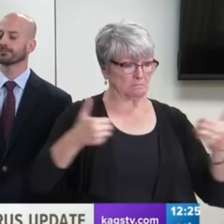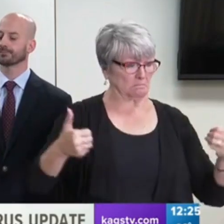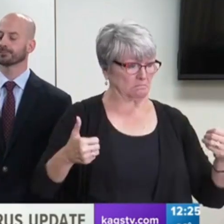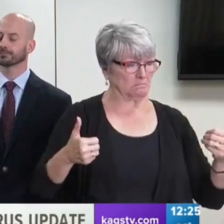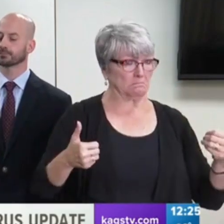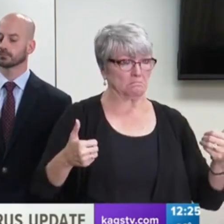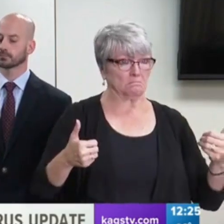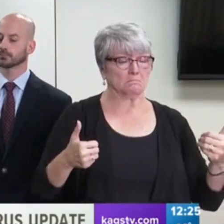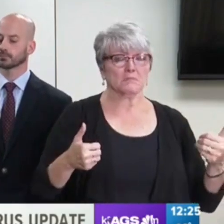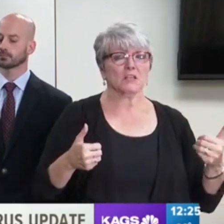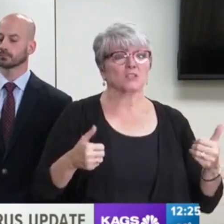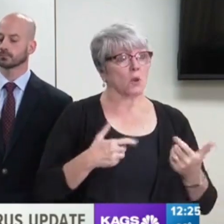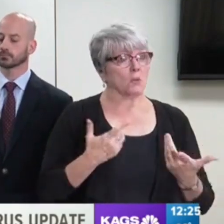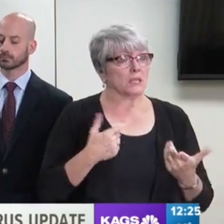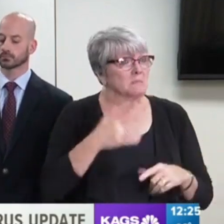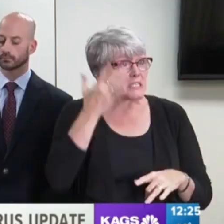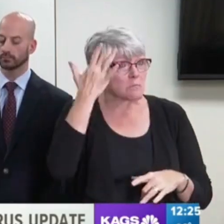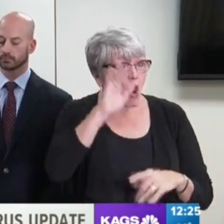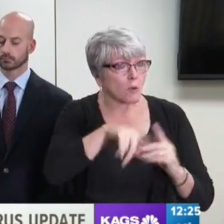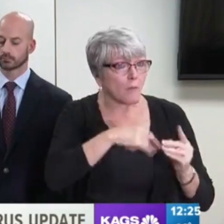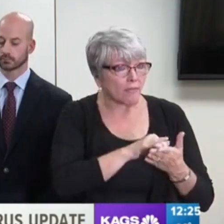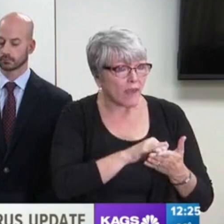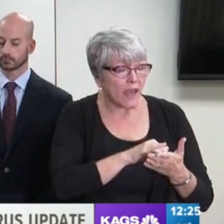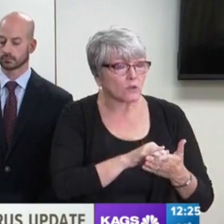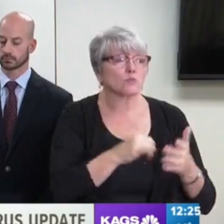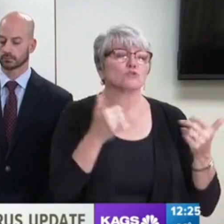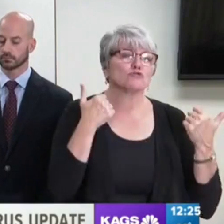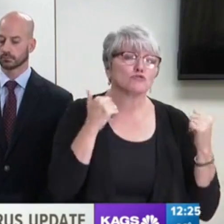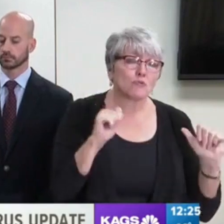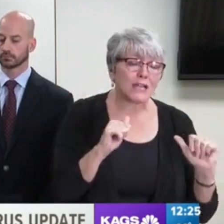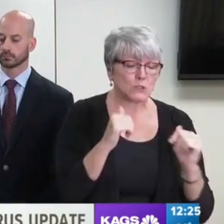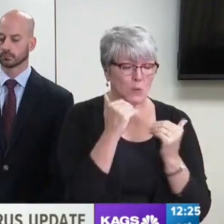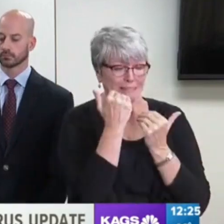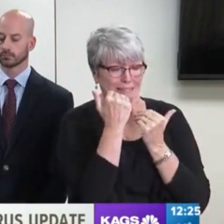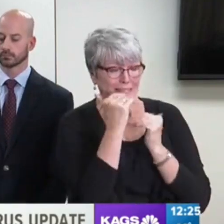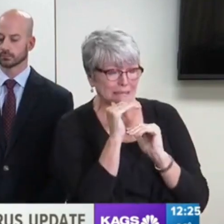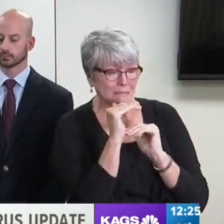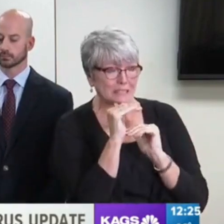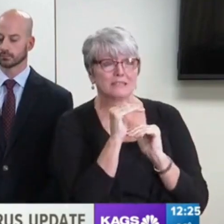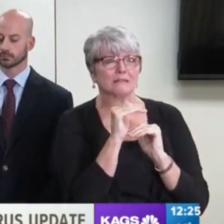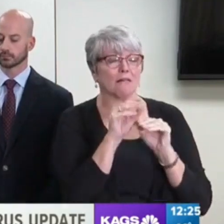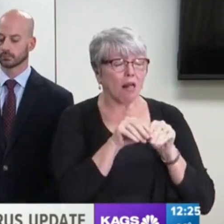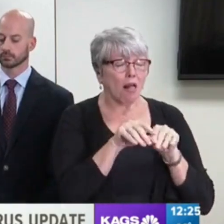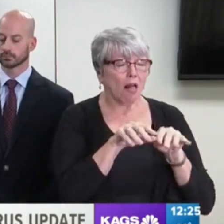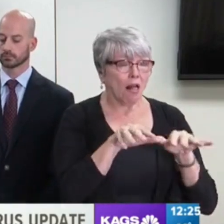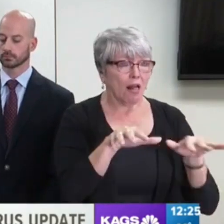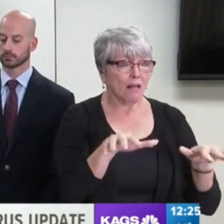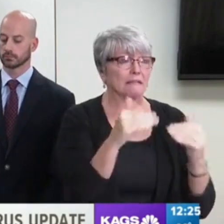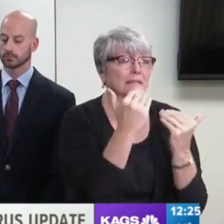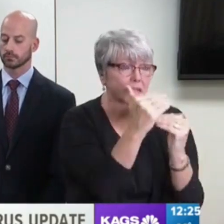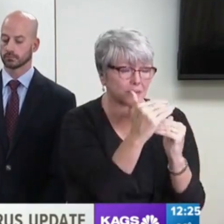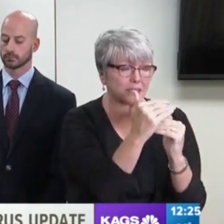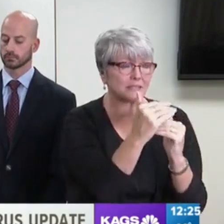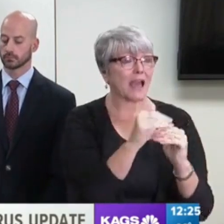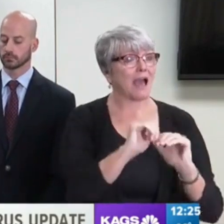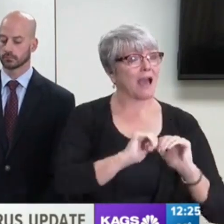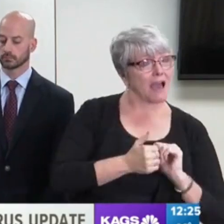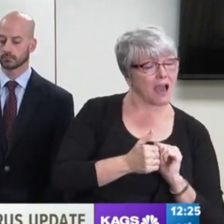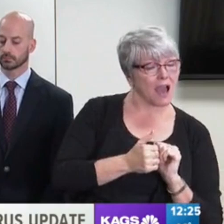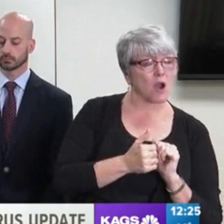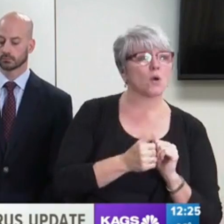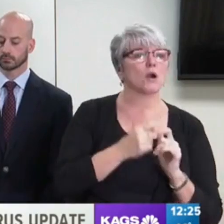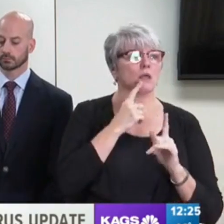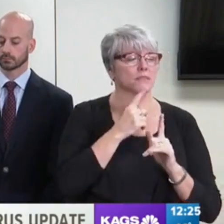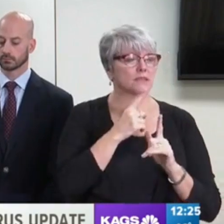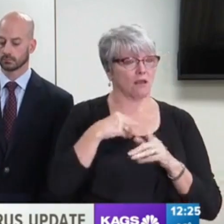right now. Let's just be smart about it. We're trying to keep this to a shorter-term public health crisis. The way to do that is to break